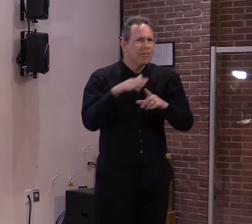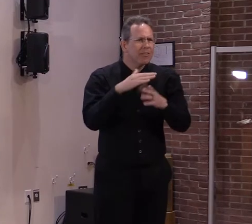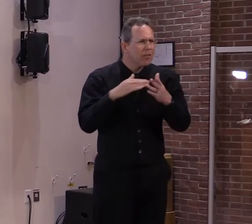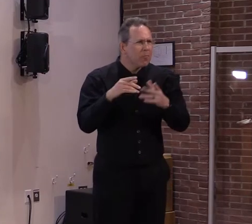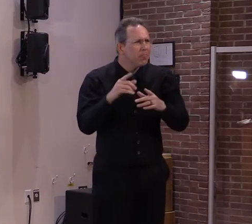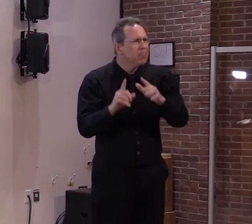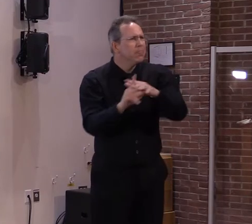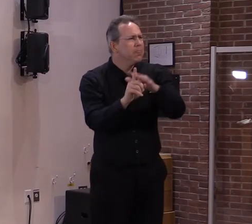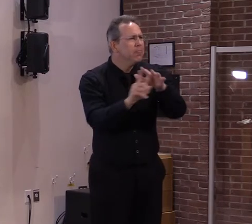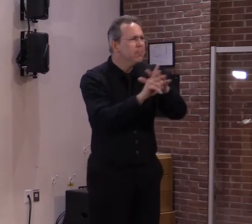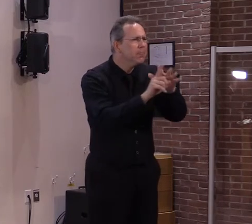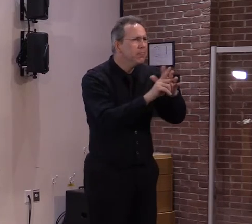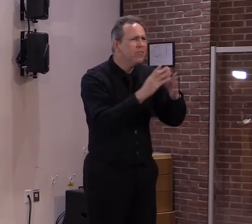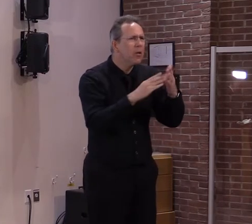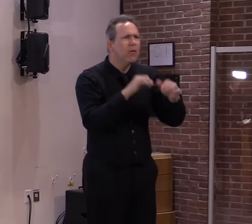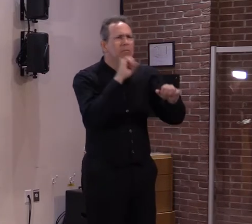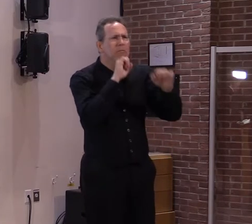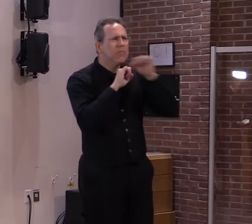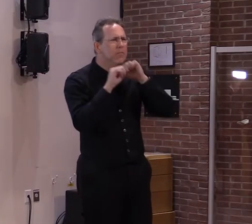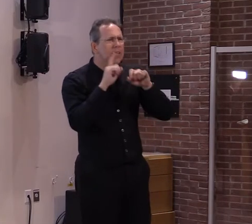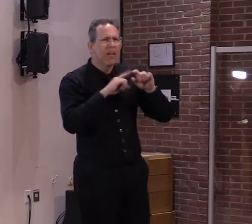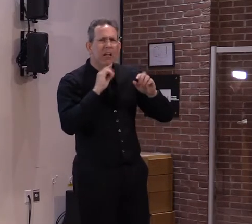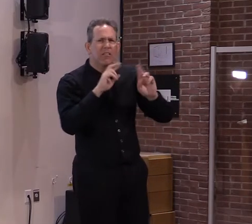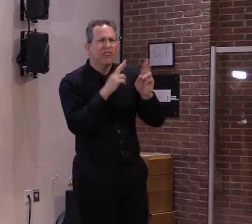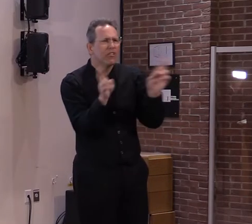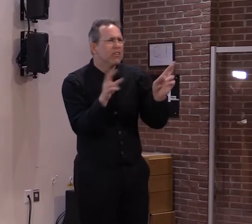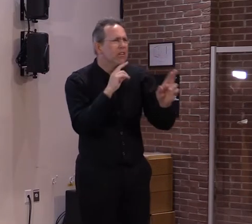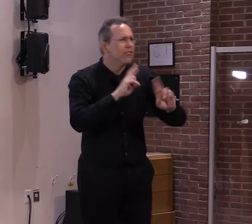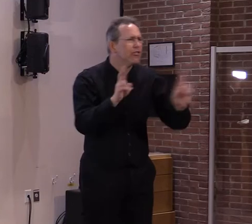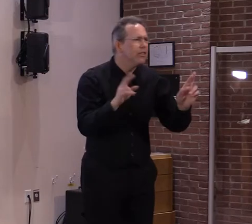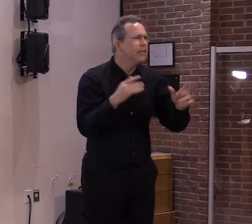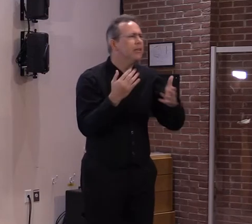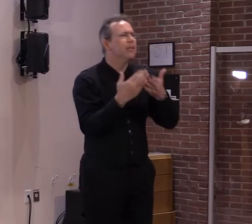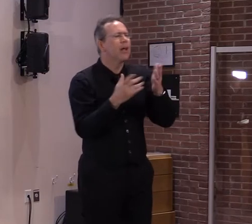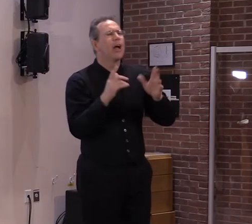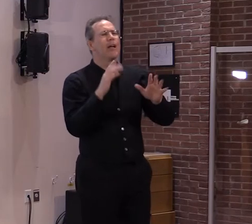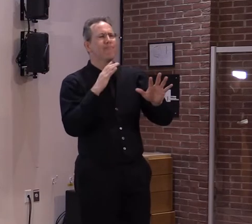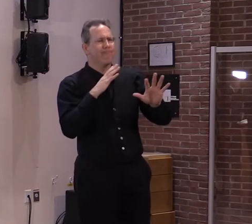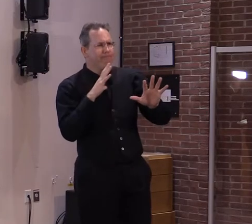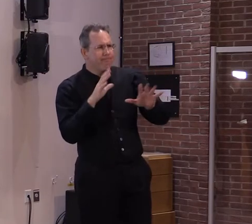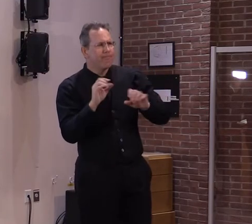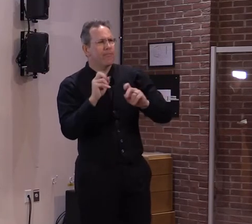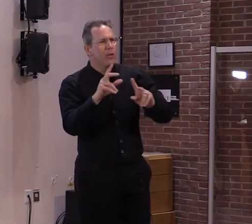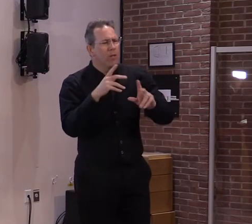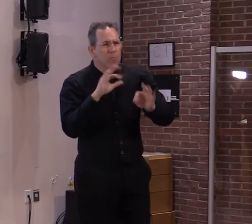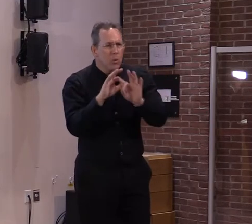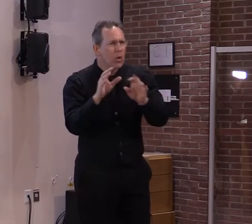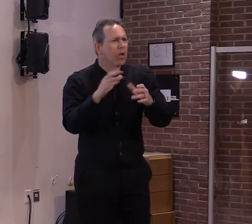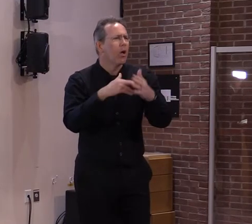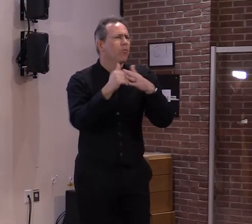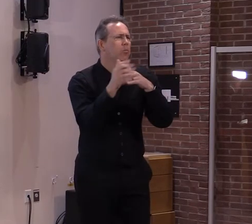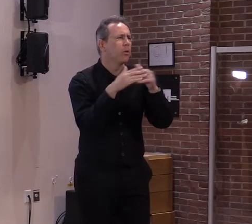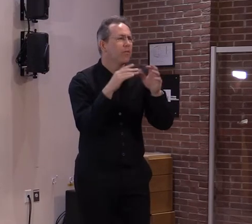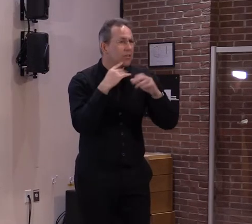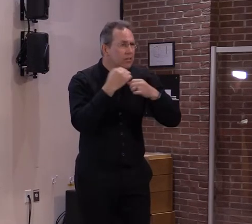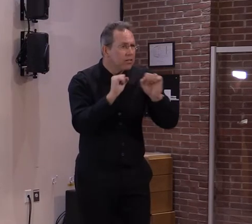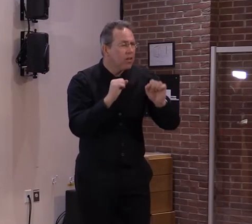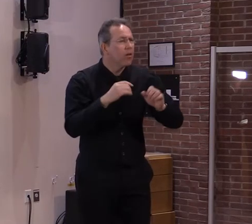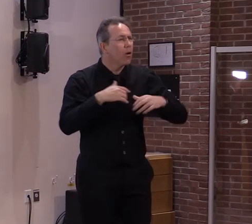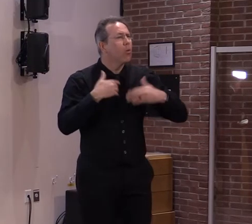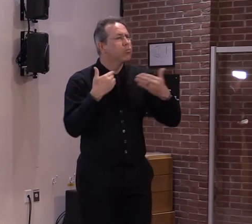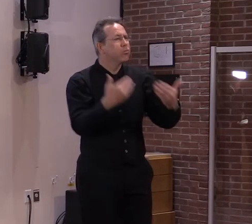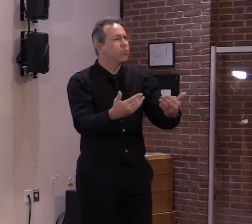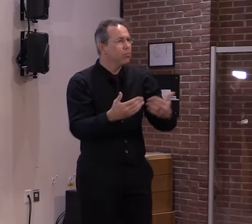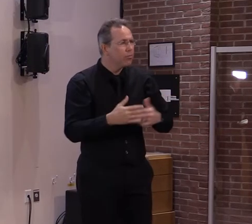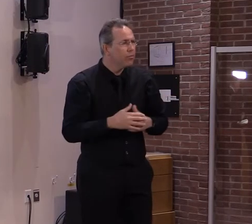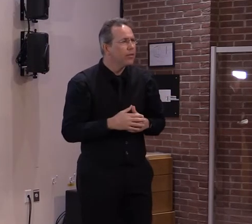again, acclimated to going back to school. I'm wondering if in all of those surveys, whether they had asked the